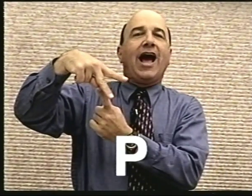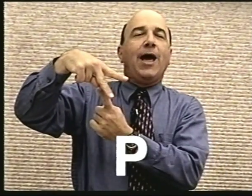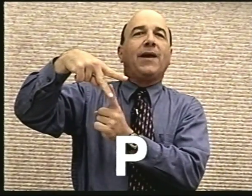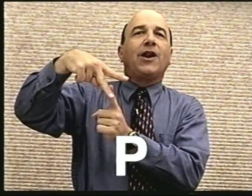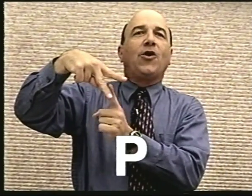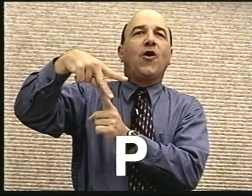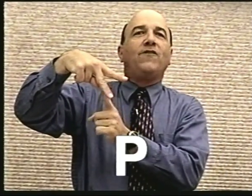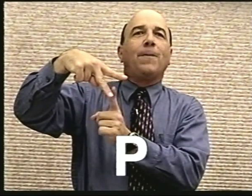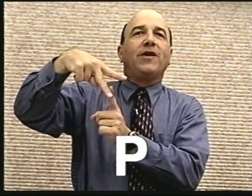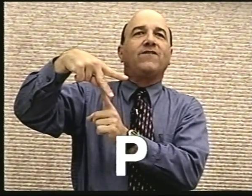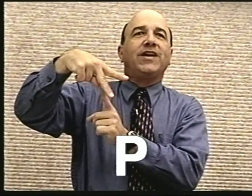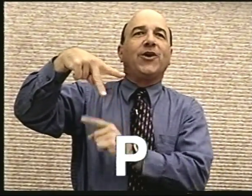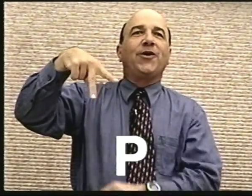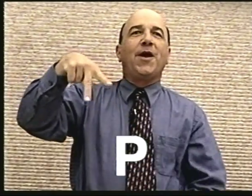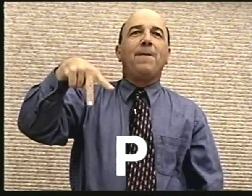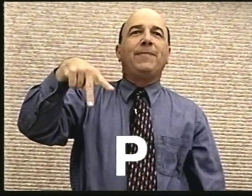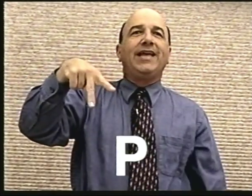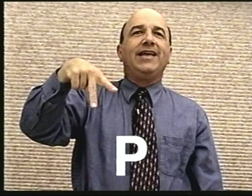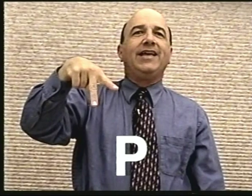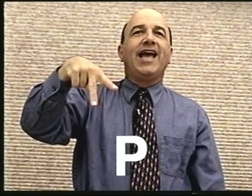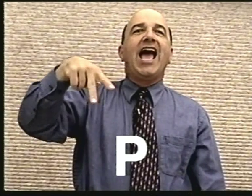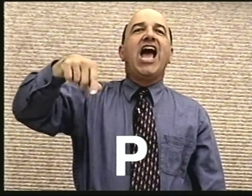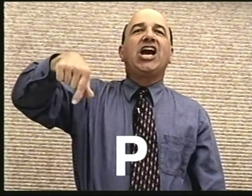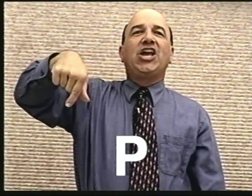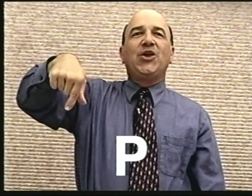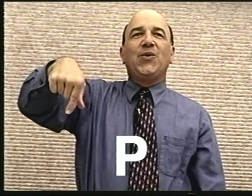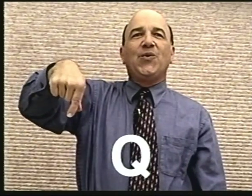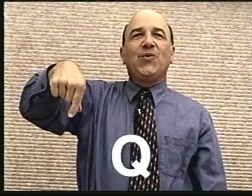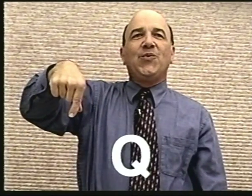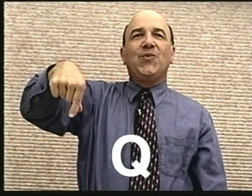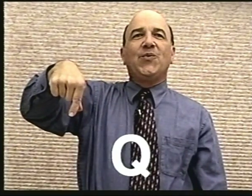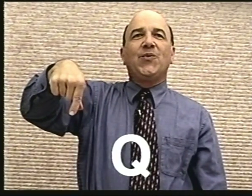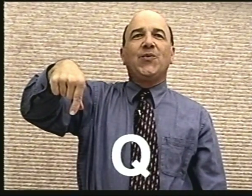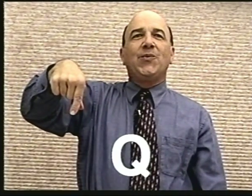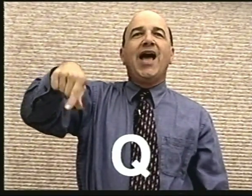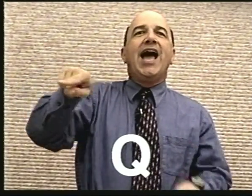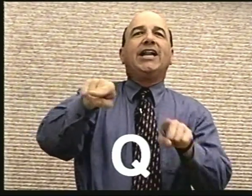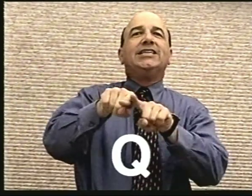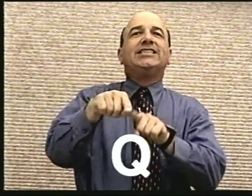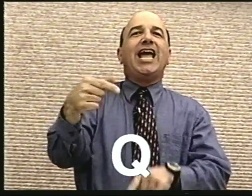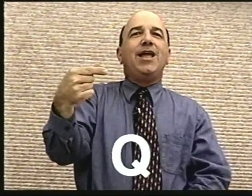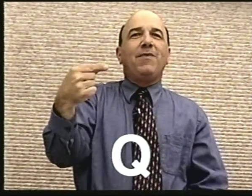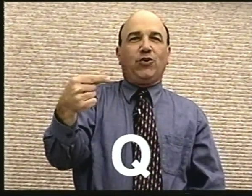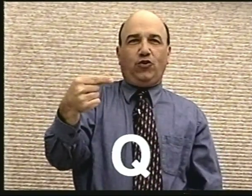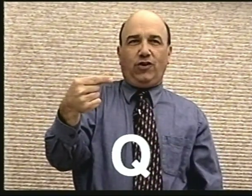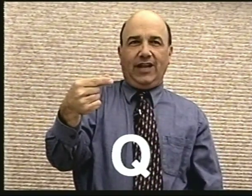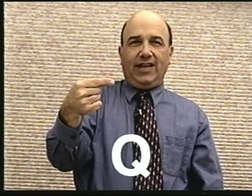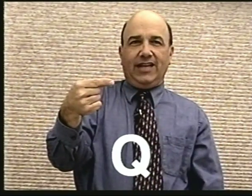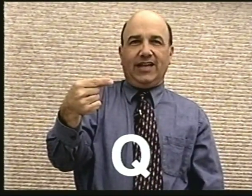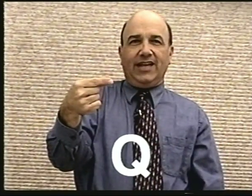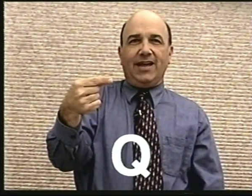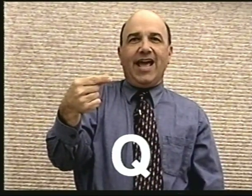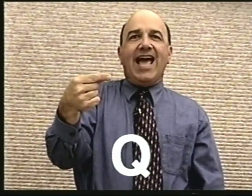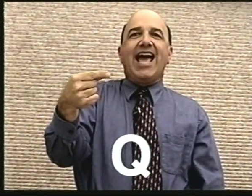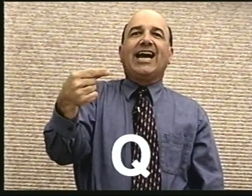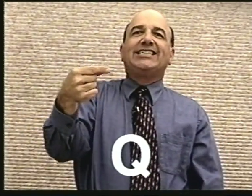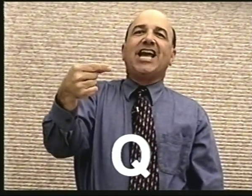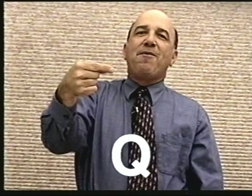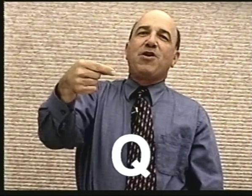behind the knuckle of your middle finger, P. Q, is the same as G, except you